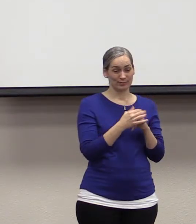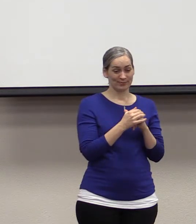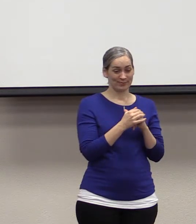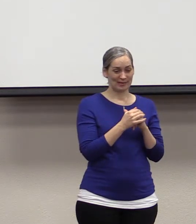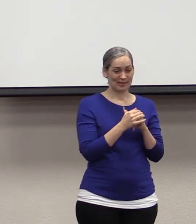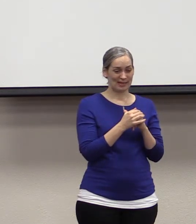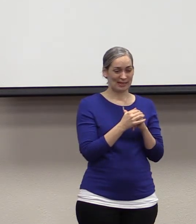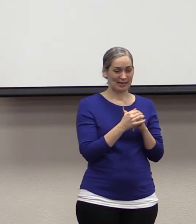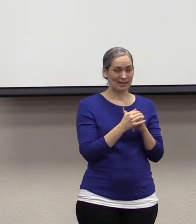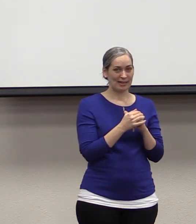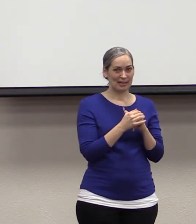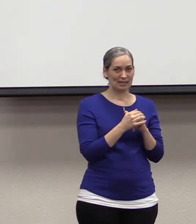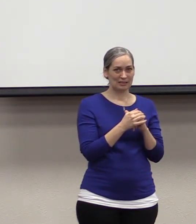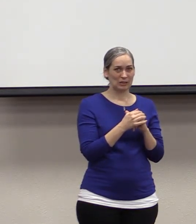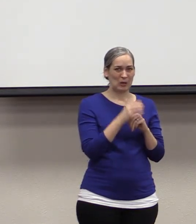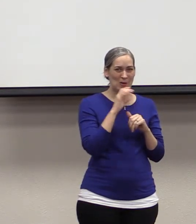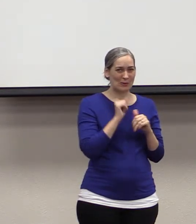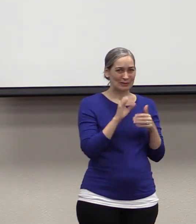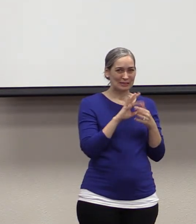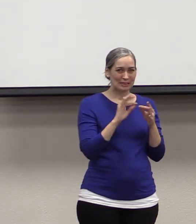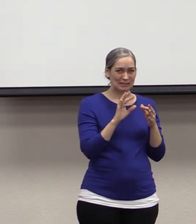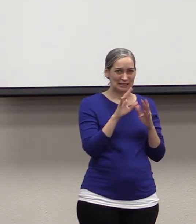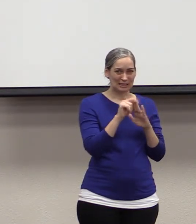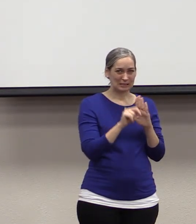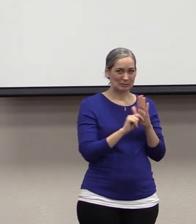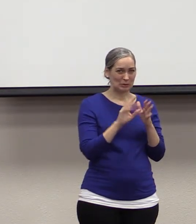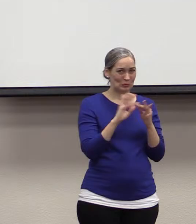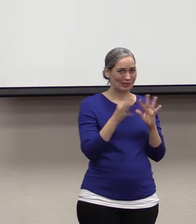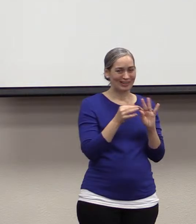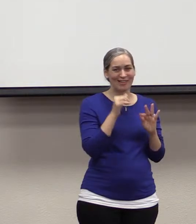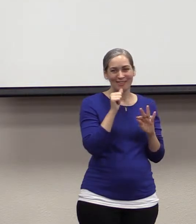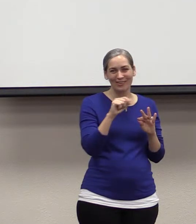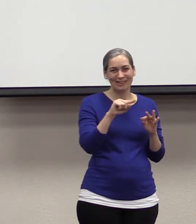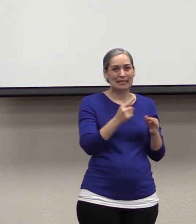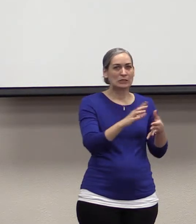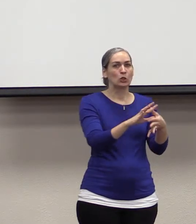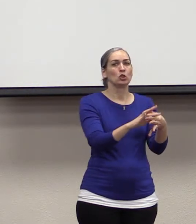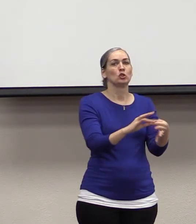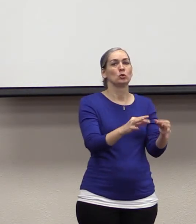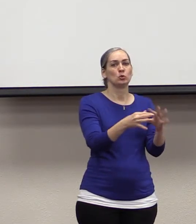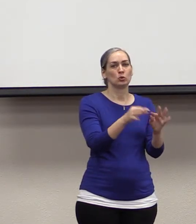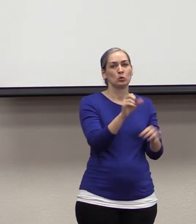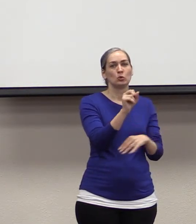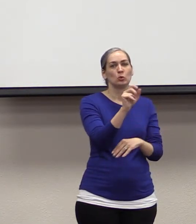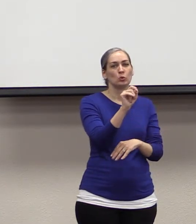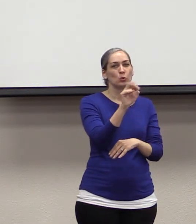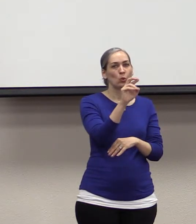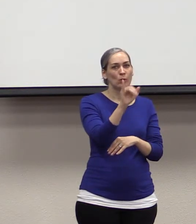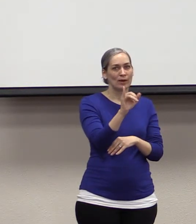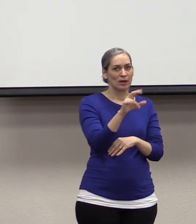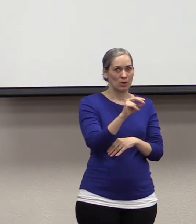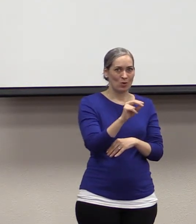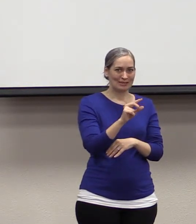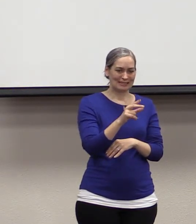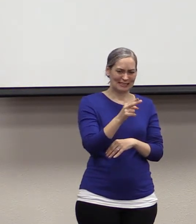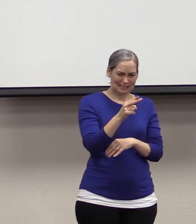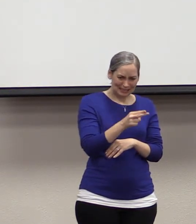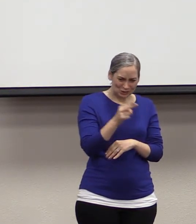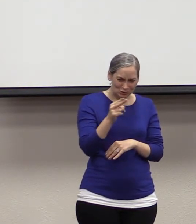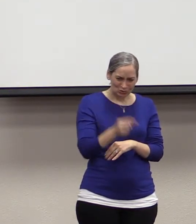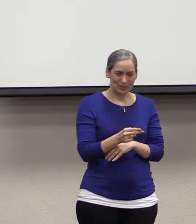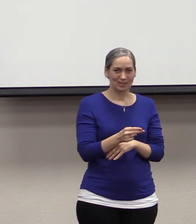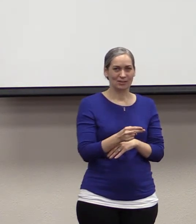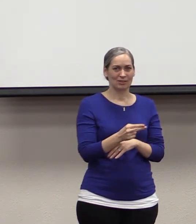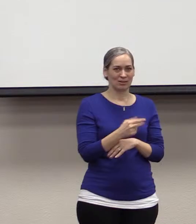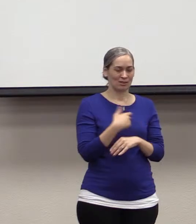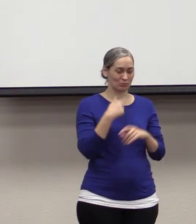like this. But here's the thing about Old Testament stories, is they're not stories. This is history. And it